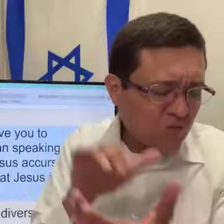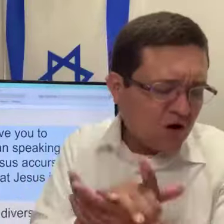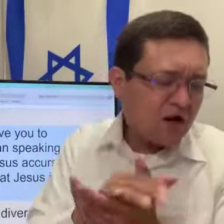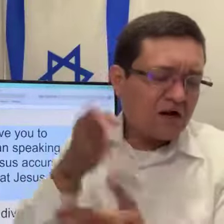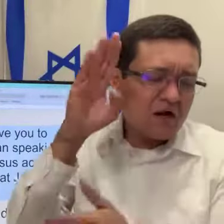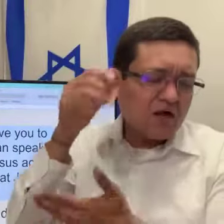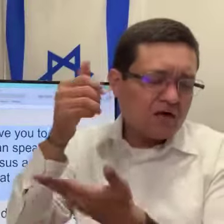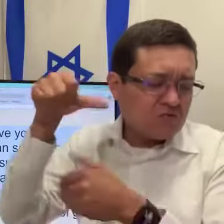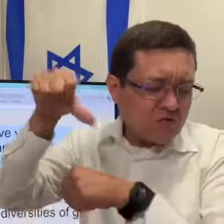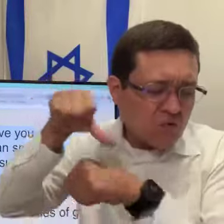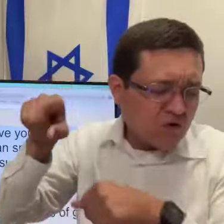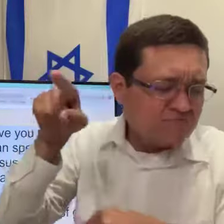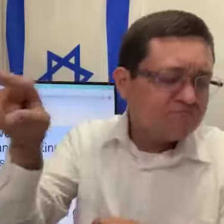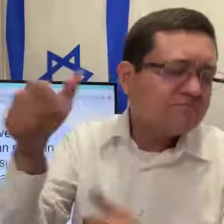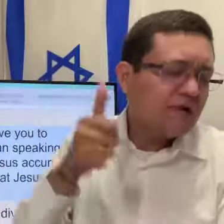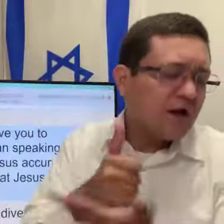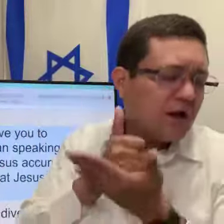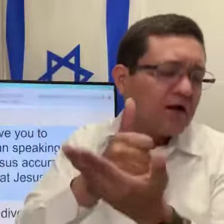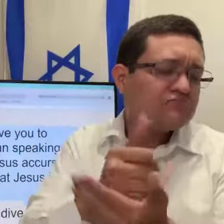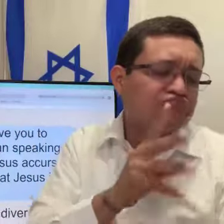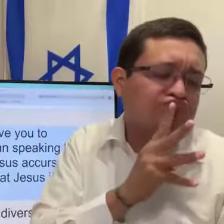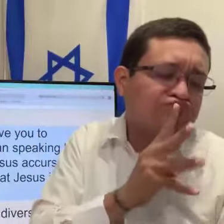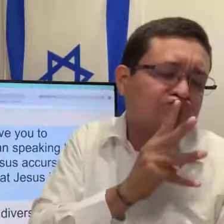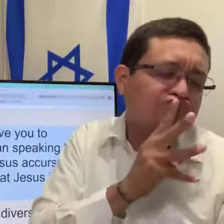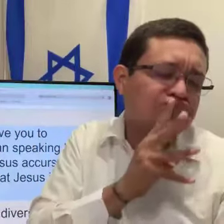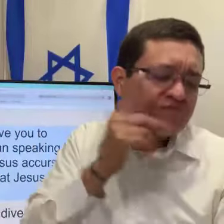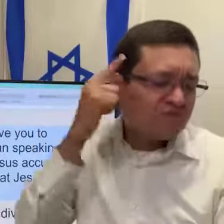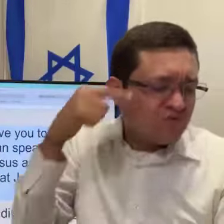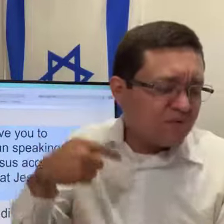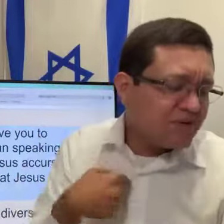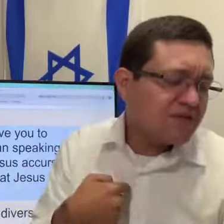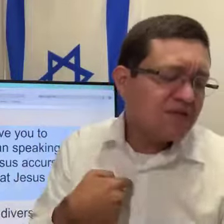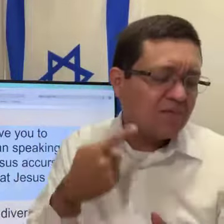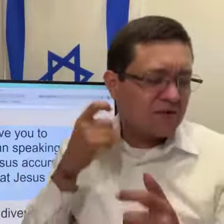And I want to thank God for my wife and her anointing for helping voice for me.